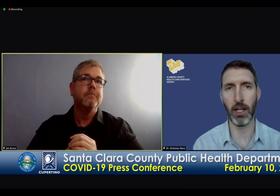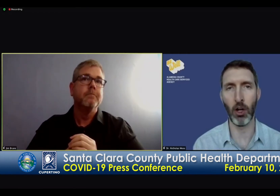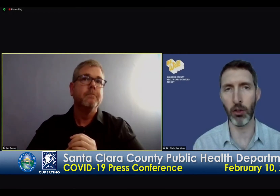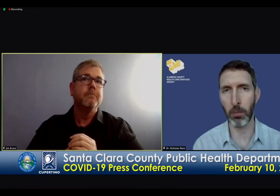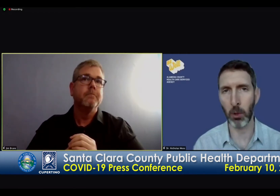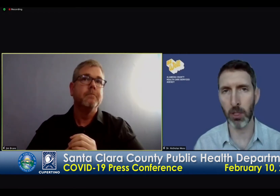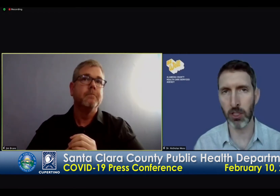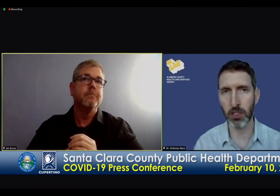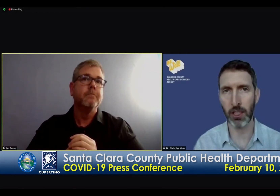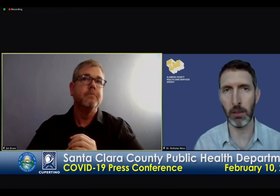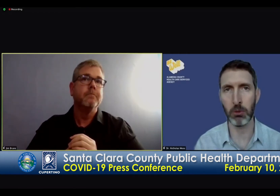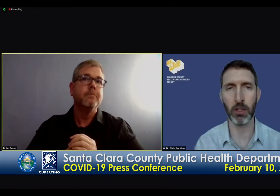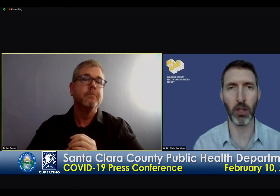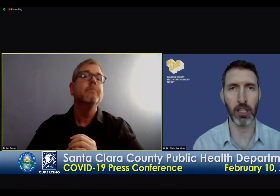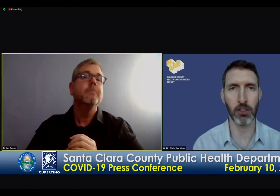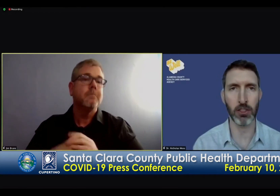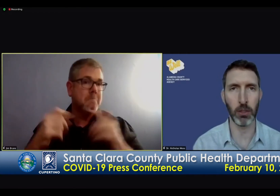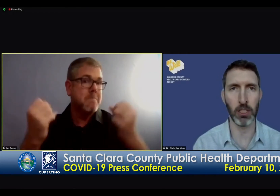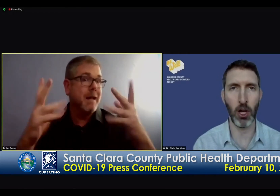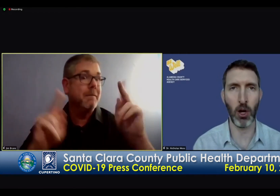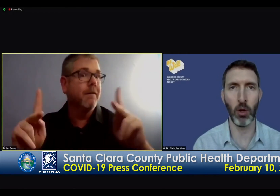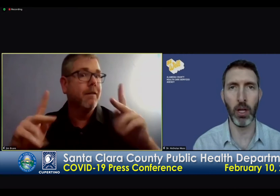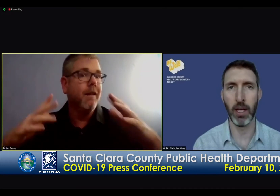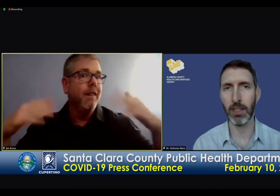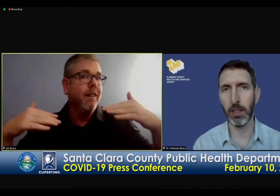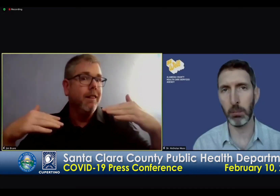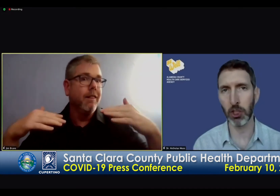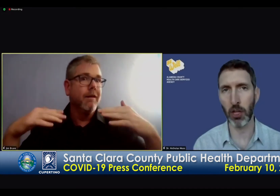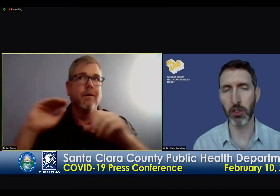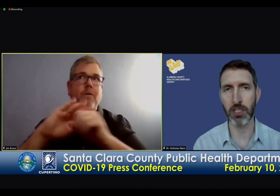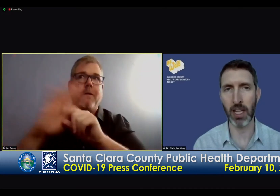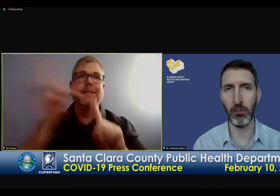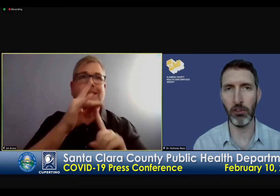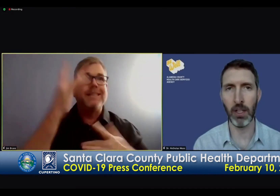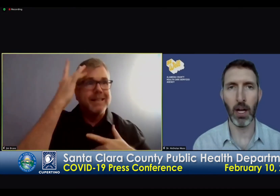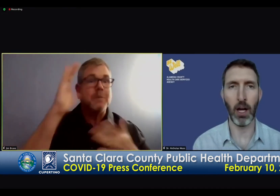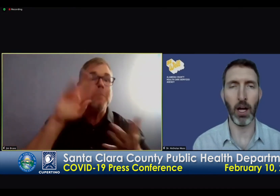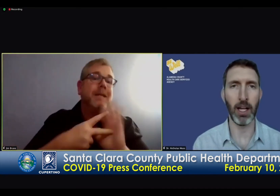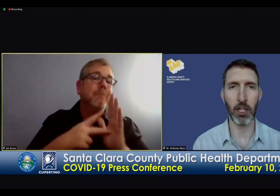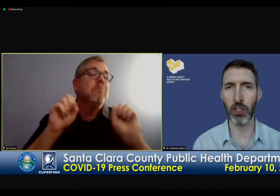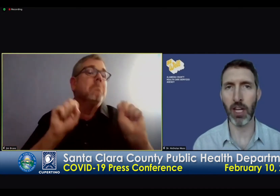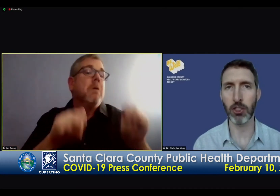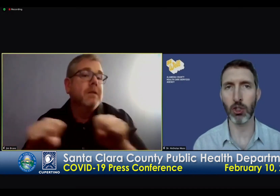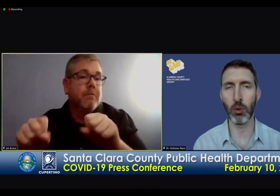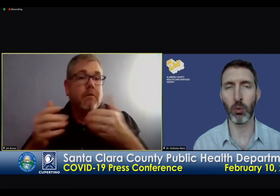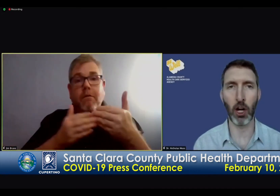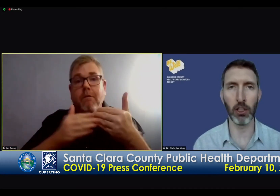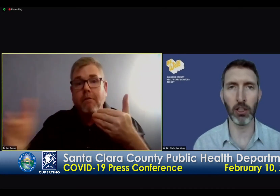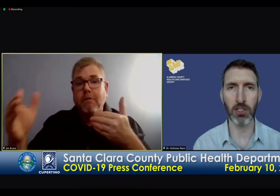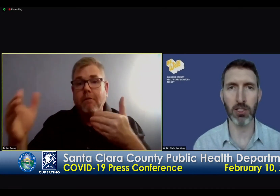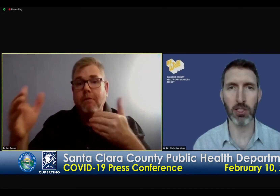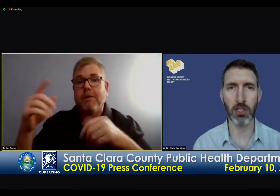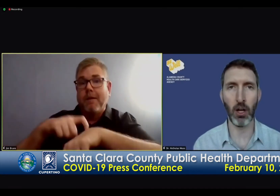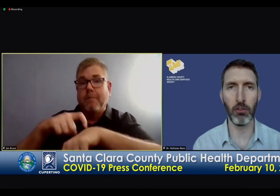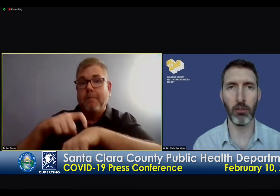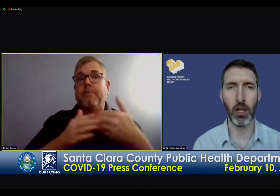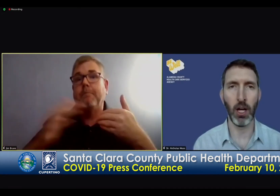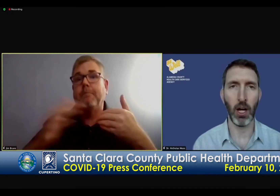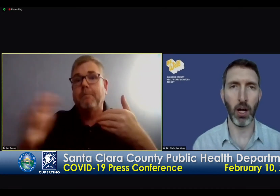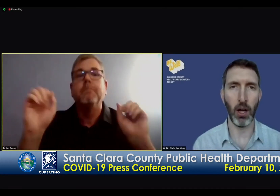and all the more reason to keep doing the things that we know keep each other safe. And I think that's true regardless